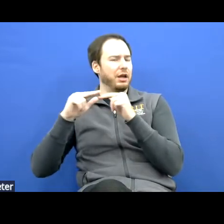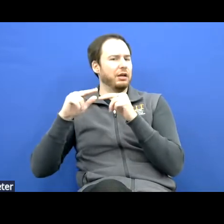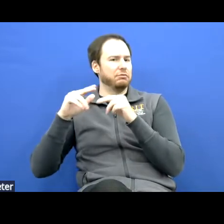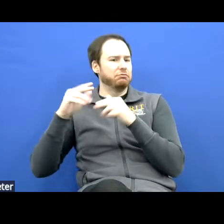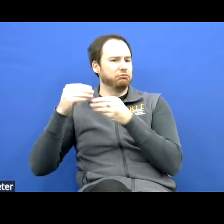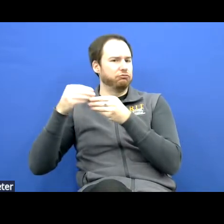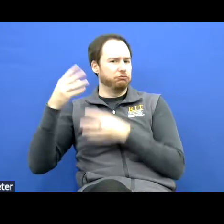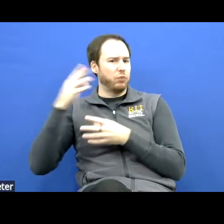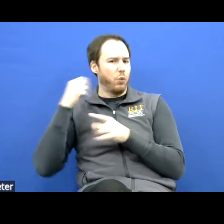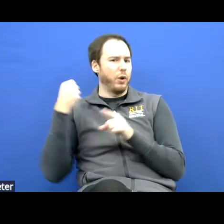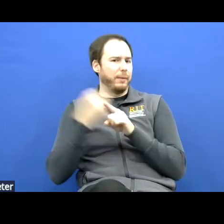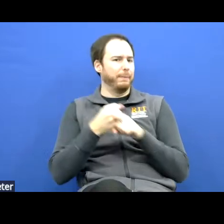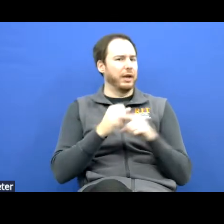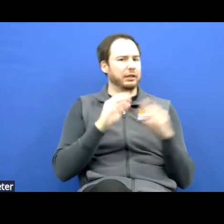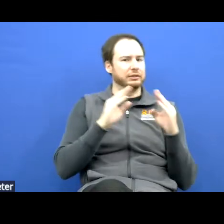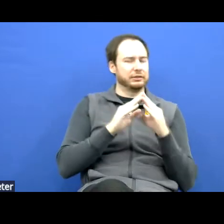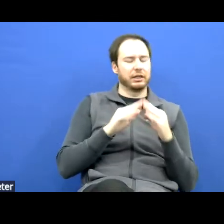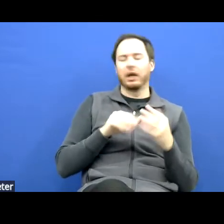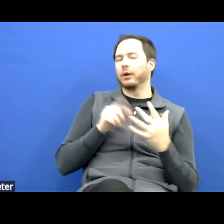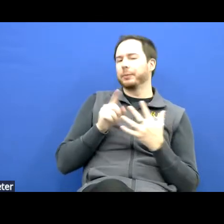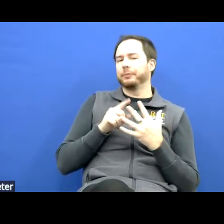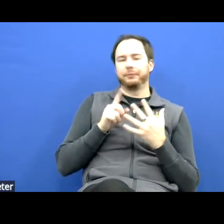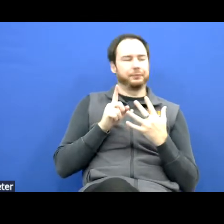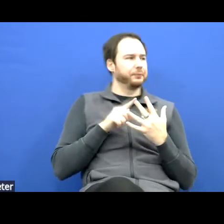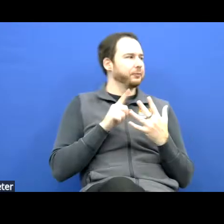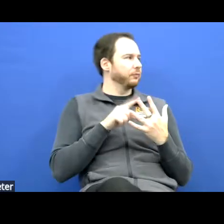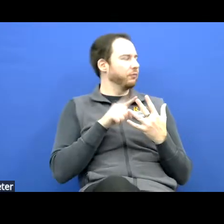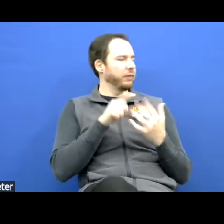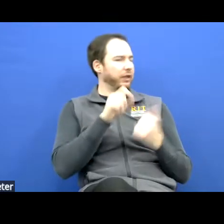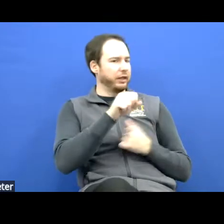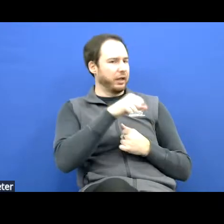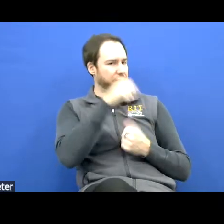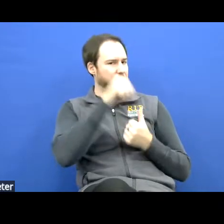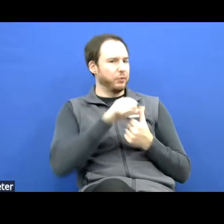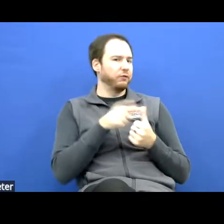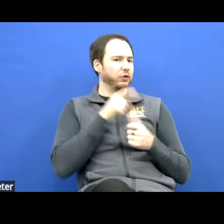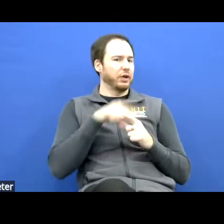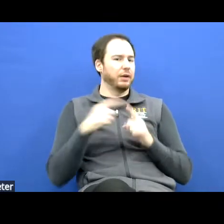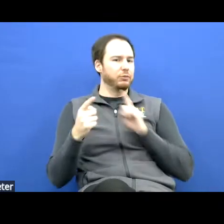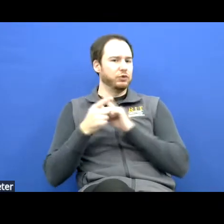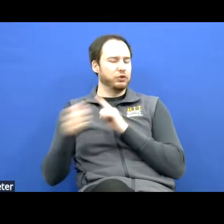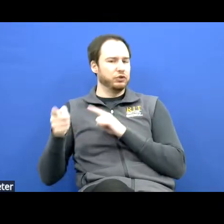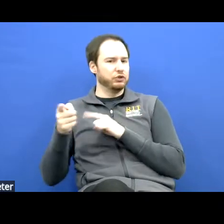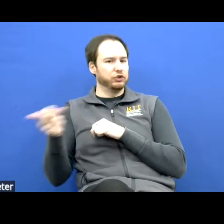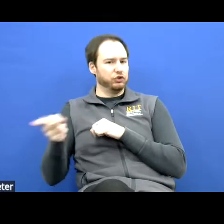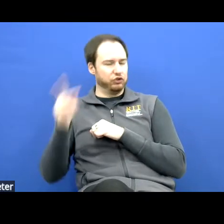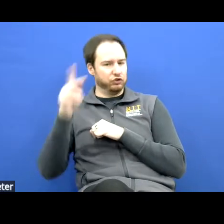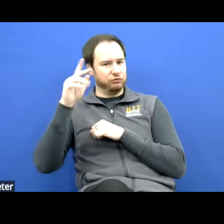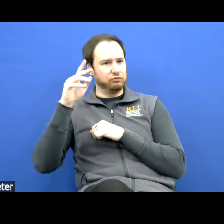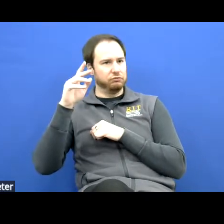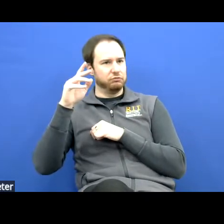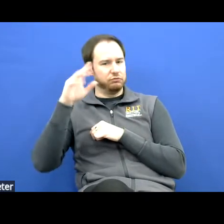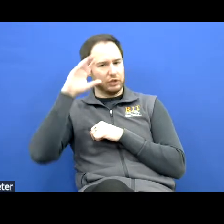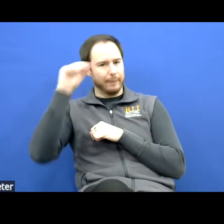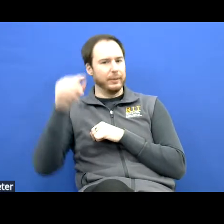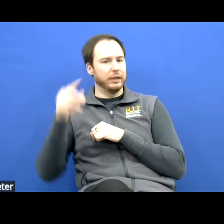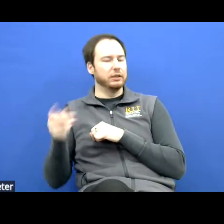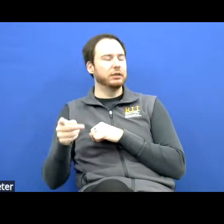presentation. Yeah, when we were first talking with these gentlemen, one of the things we talked about is there's a couple places where there